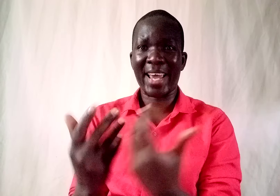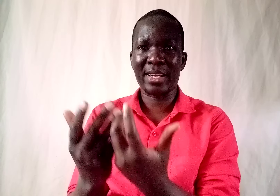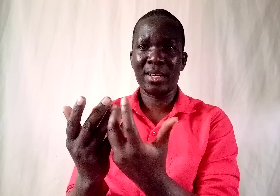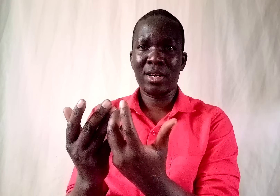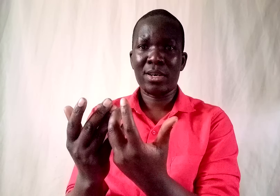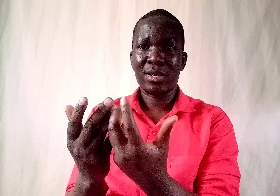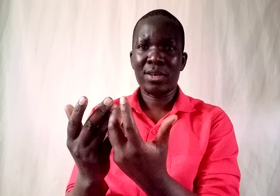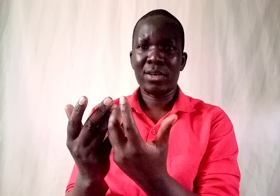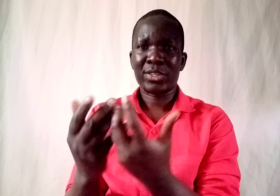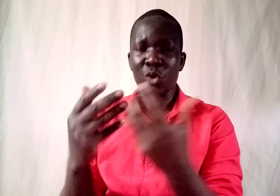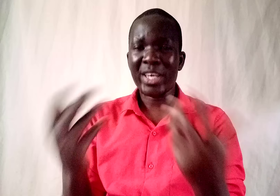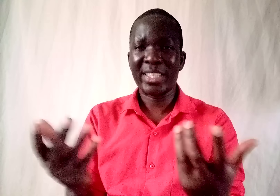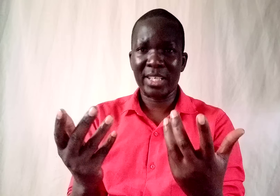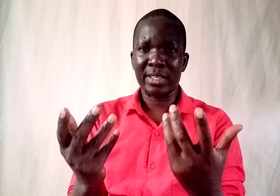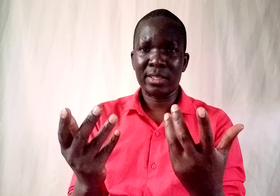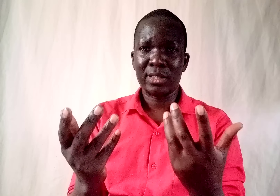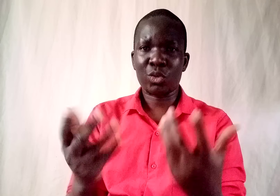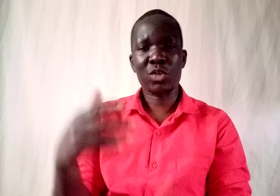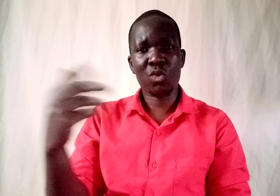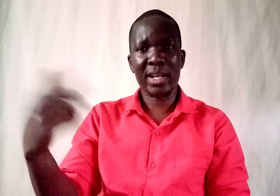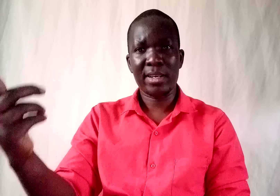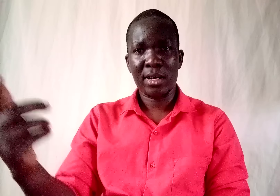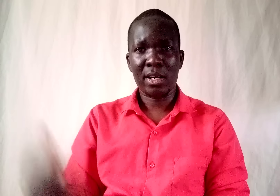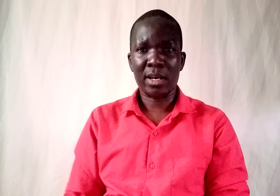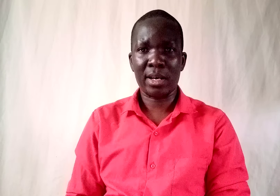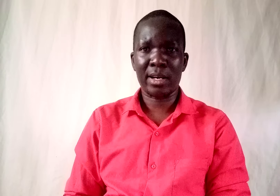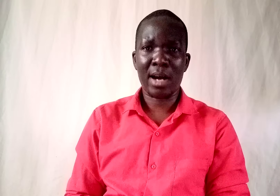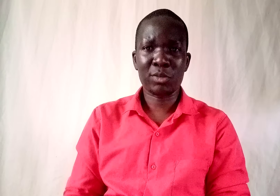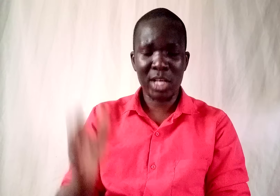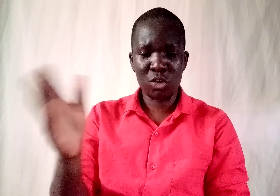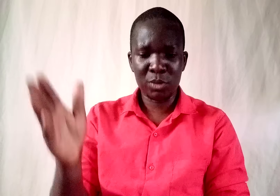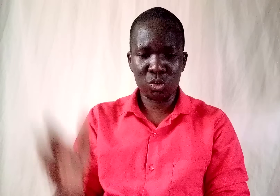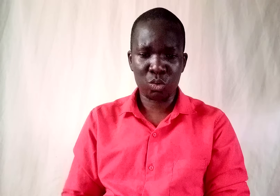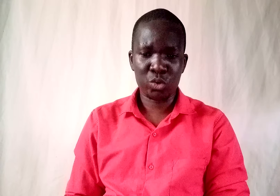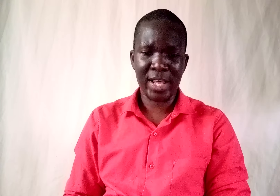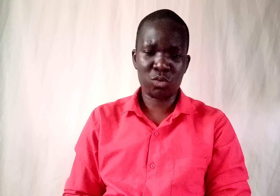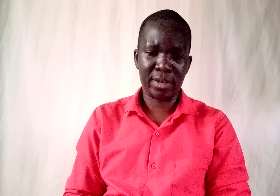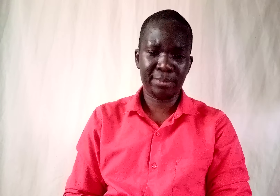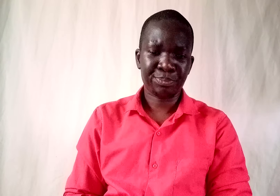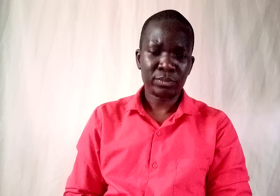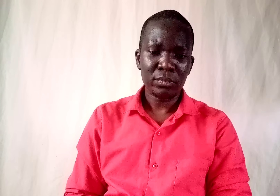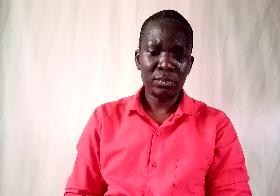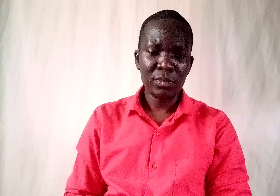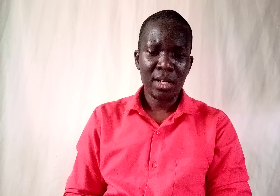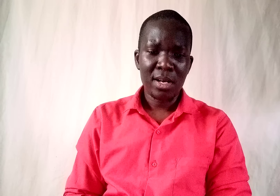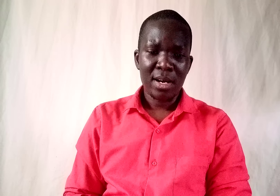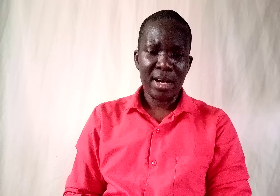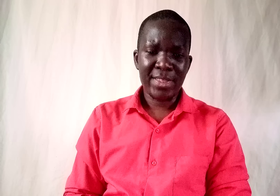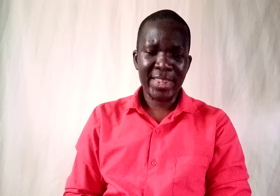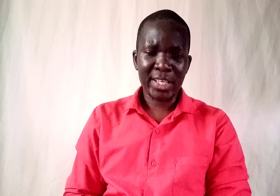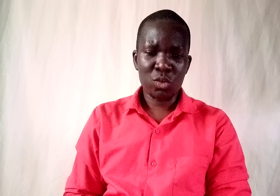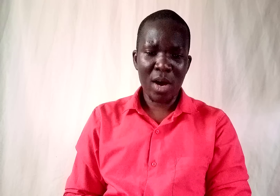sign so easily, so that you can actually adopt to use that one. The next one